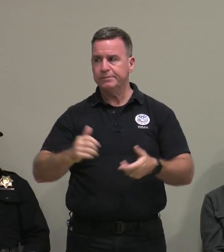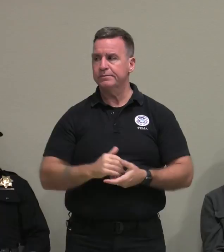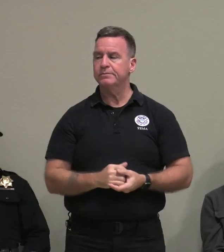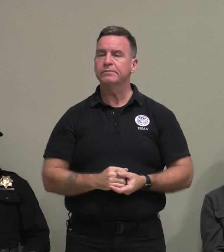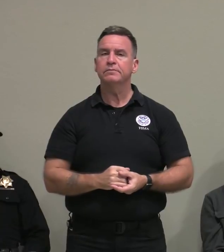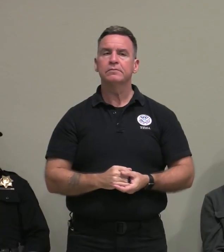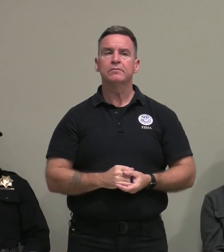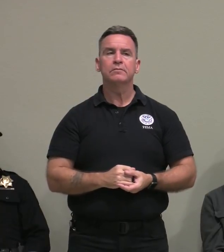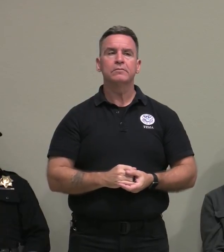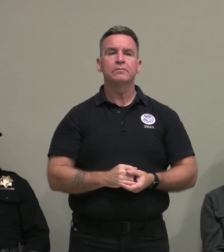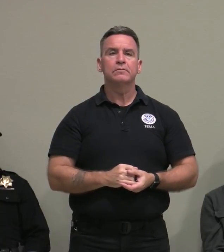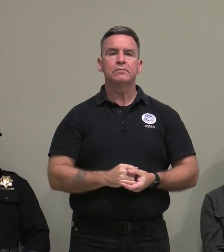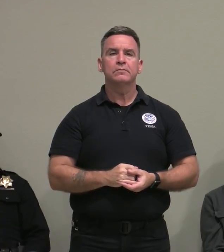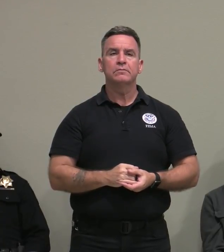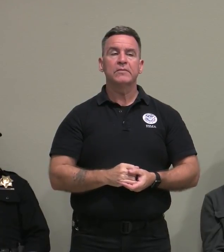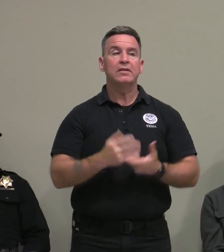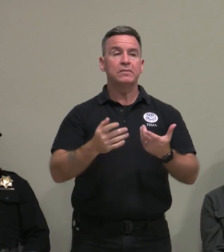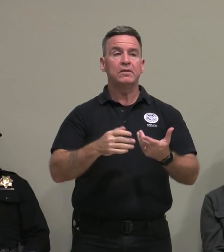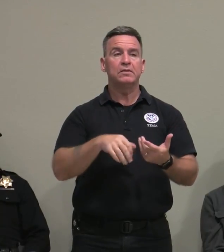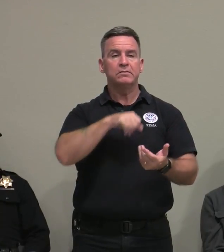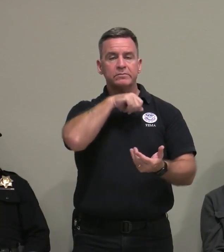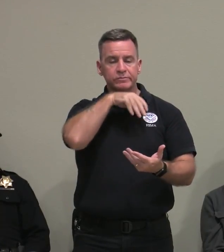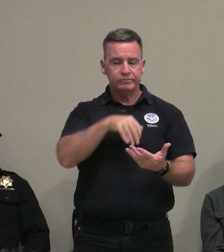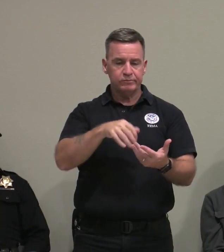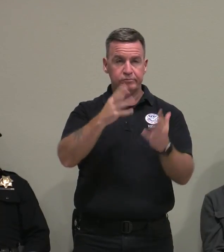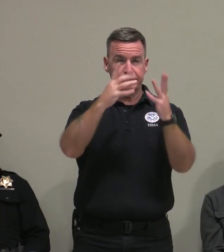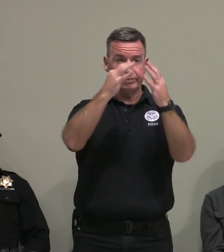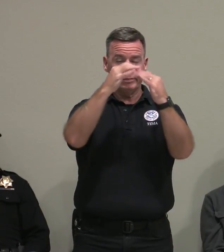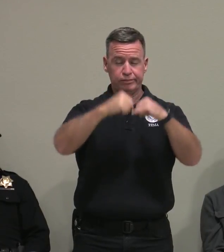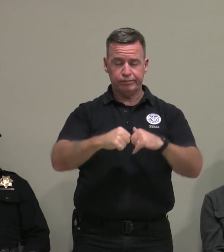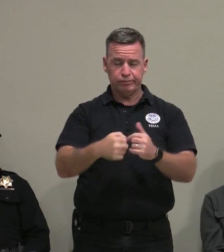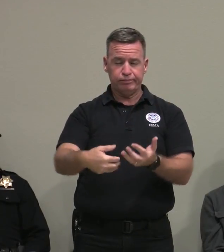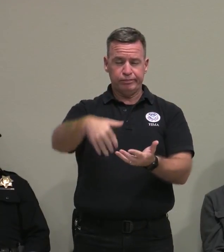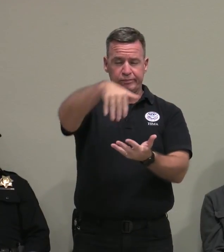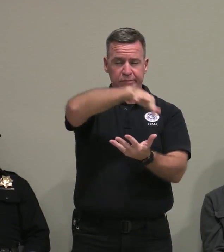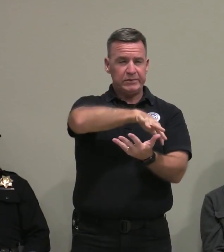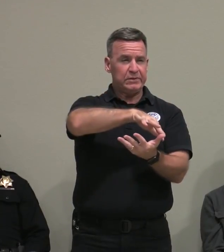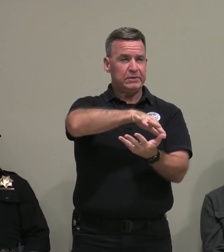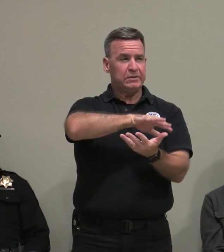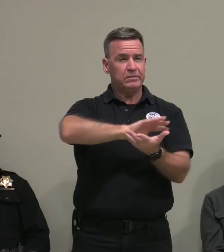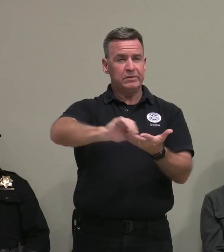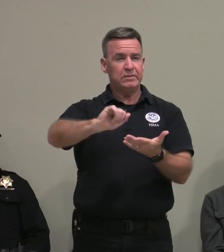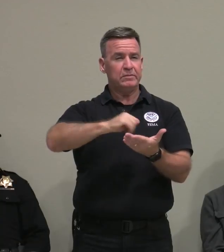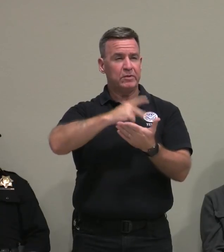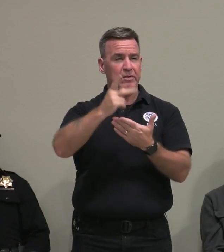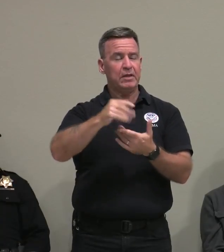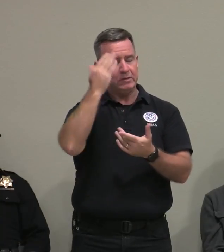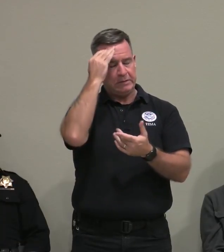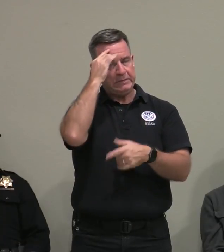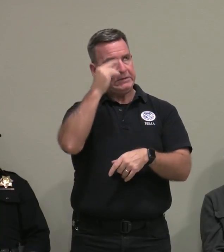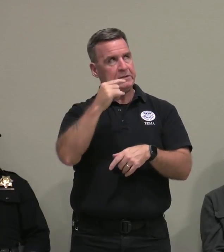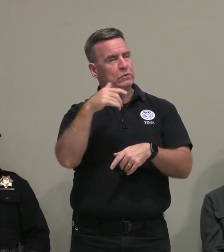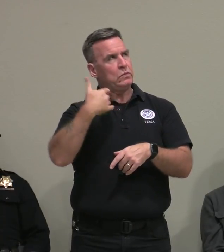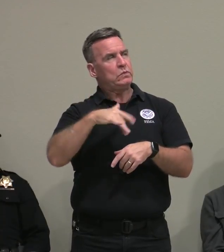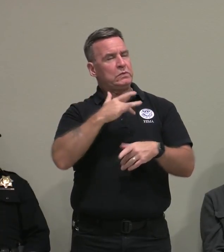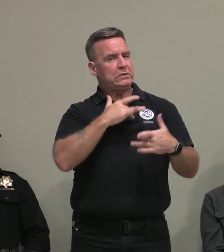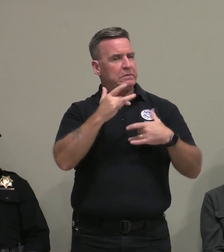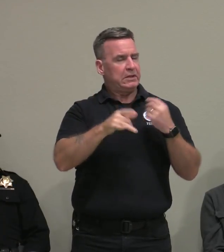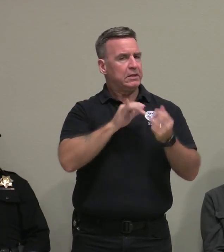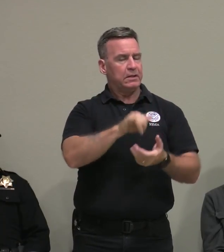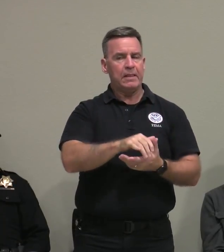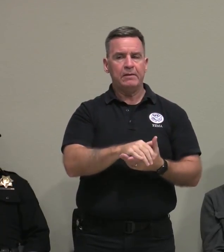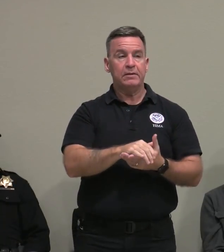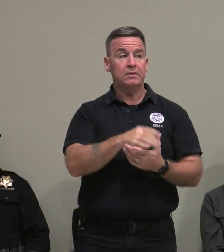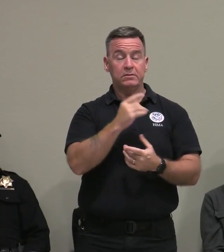I want to talk a little bit about the debris program because I know that that's high on everybody's thought. And Tony was right when he talked about